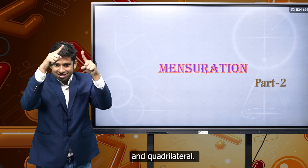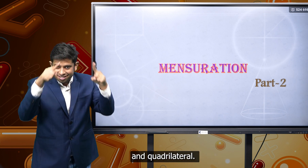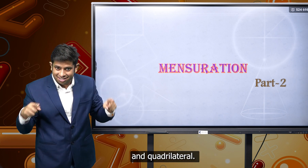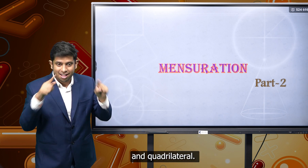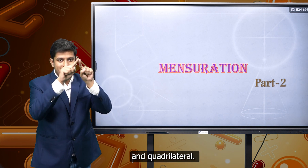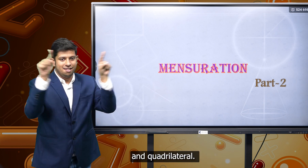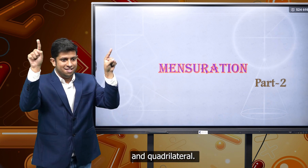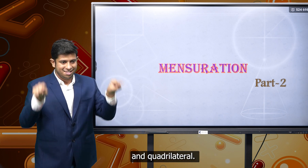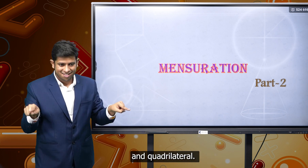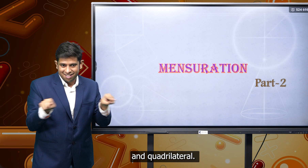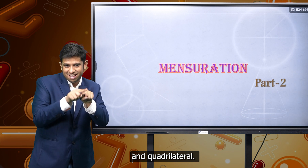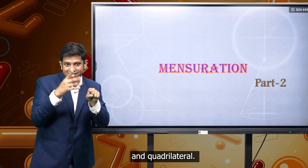quadrilateral.